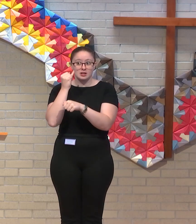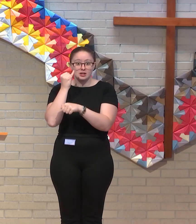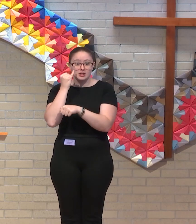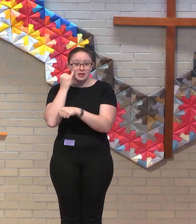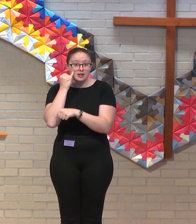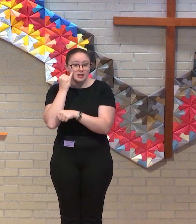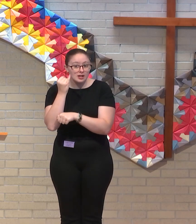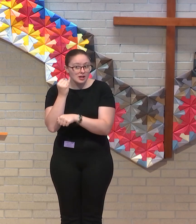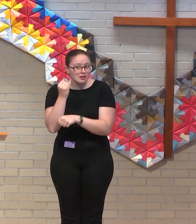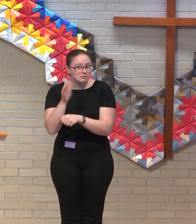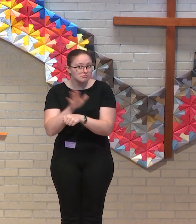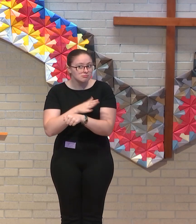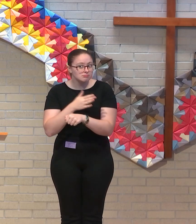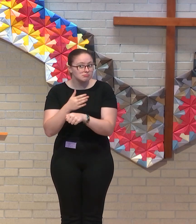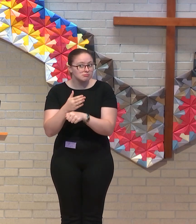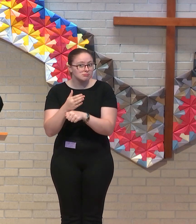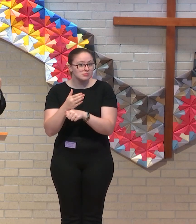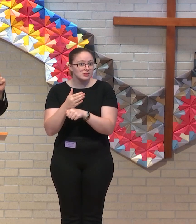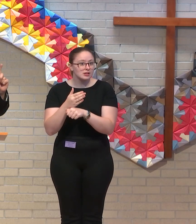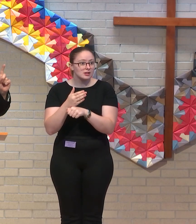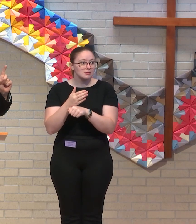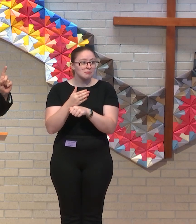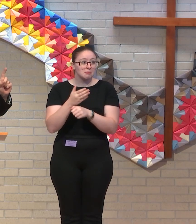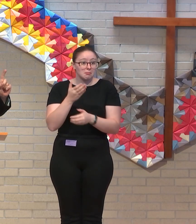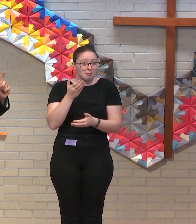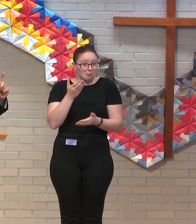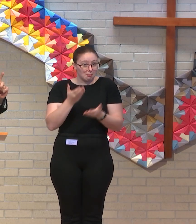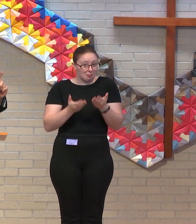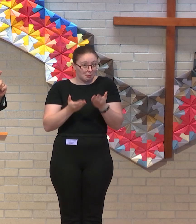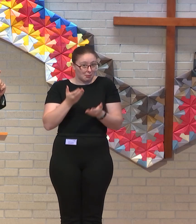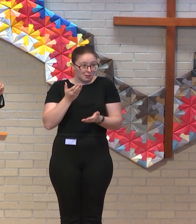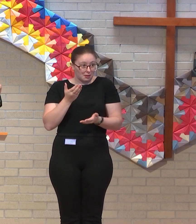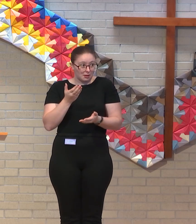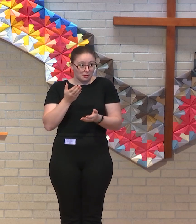even mildly interesting to any of you,